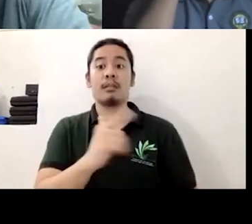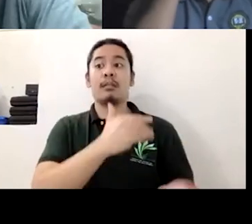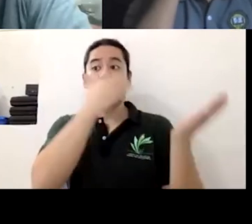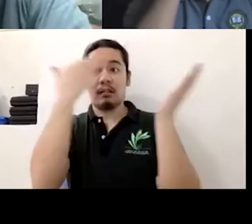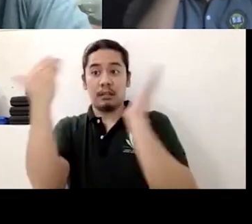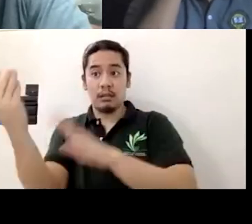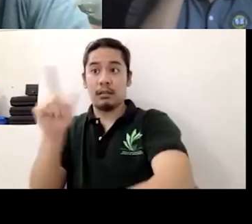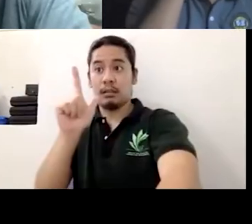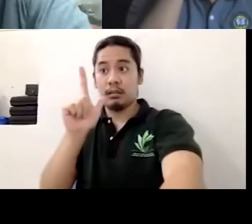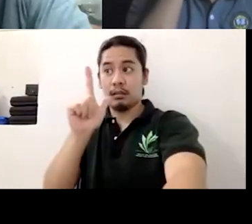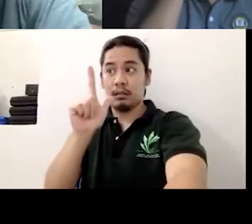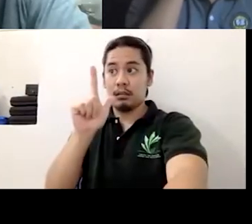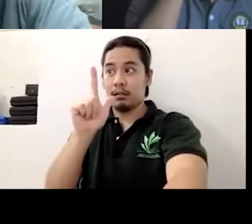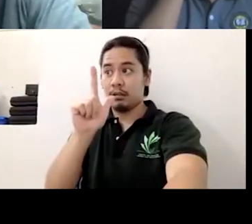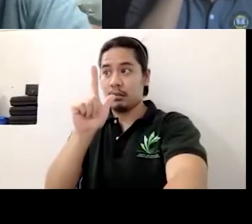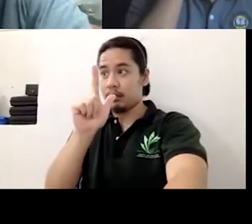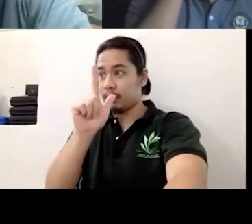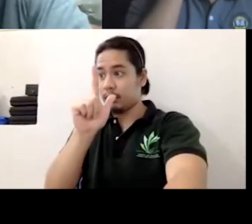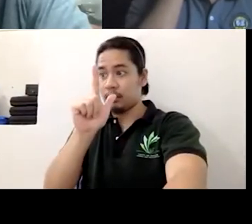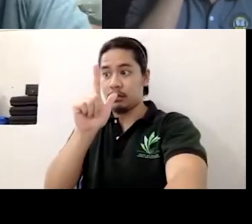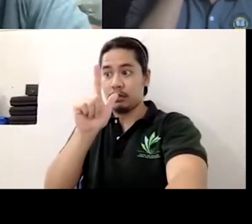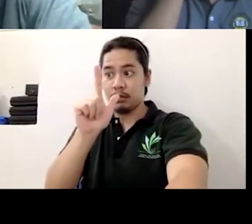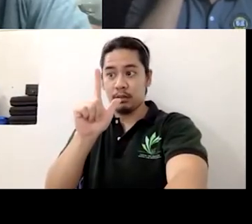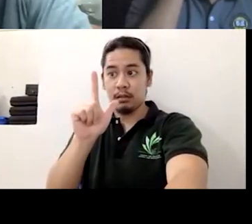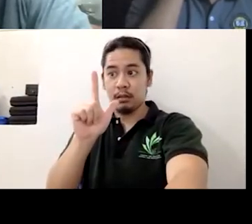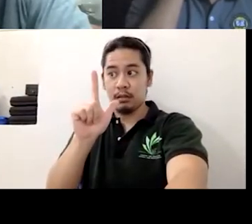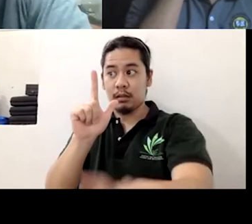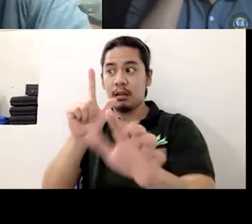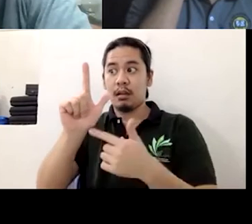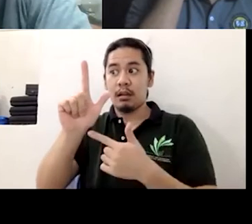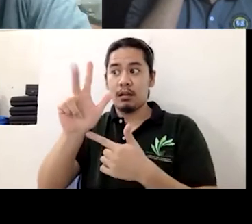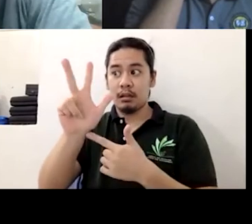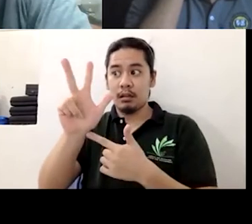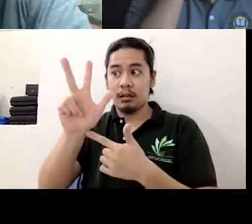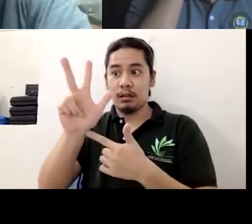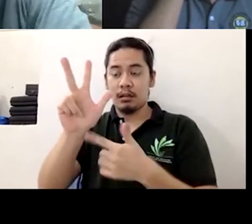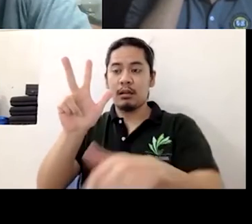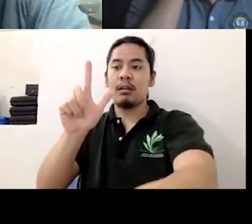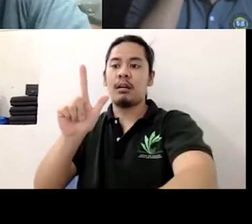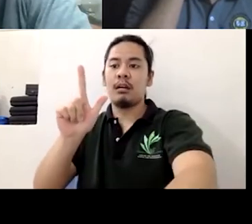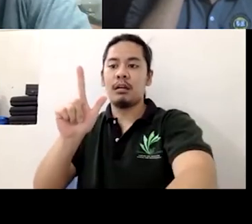So my 20 was separate. My 23,